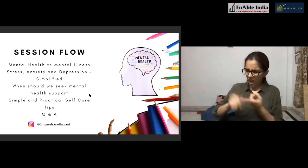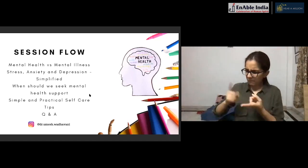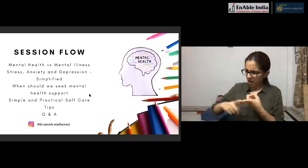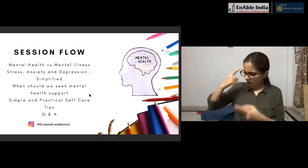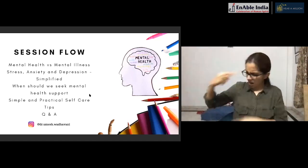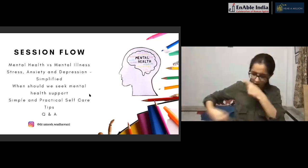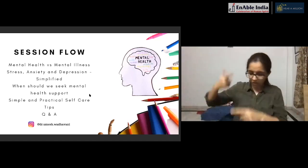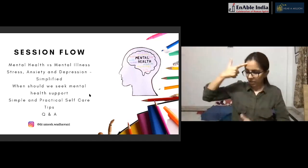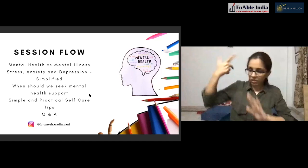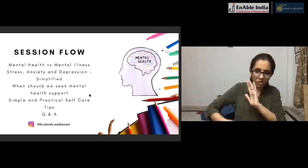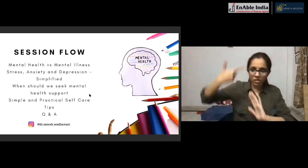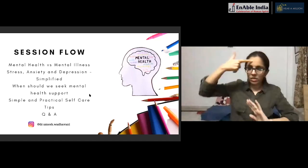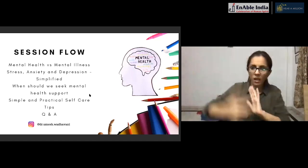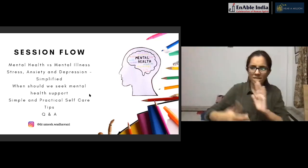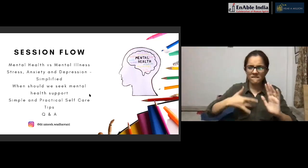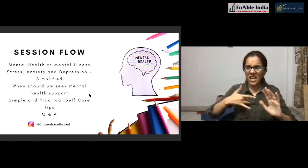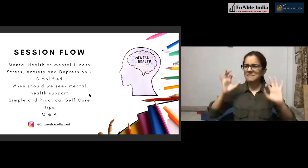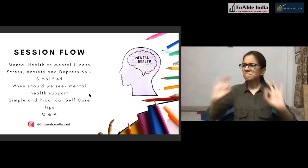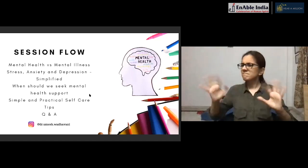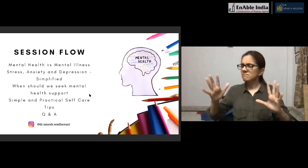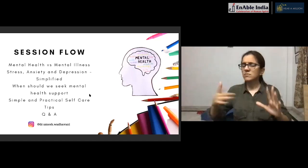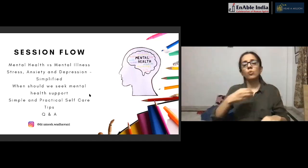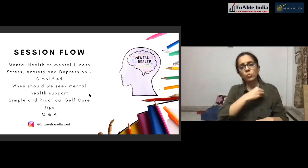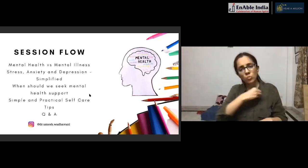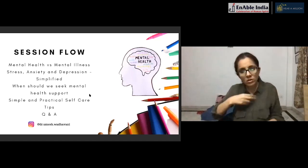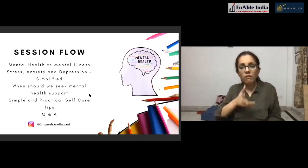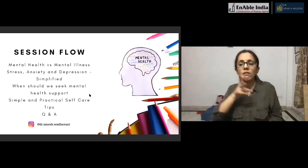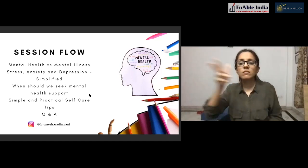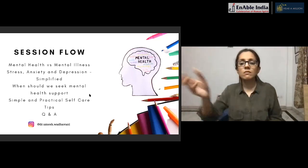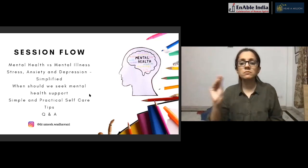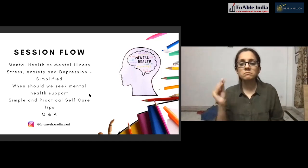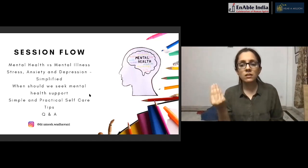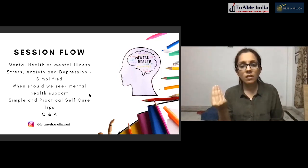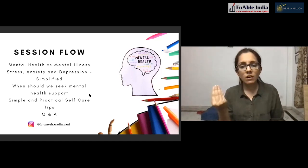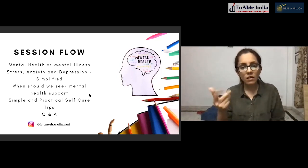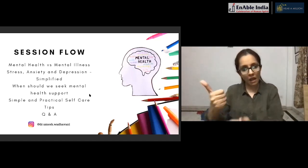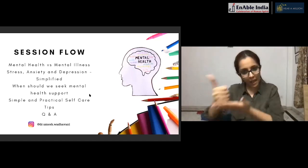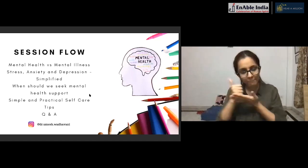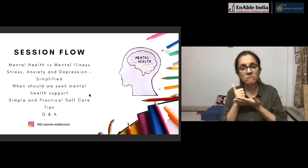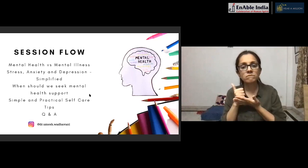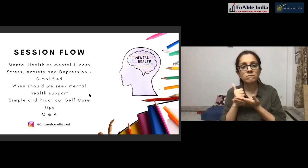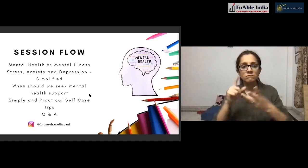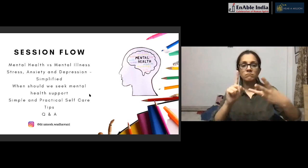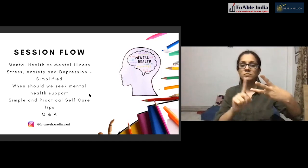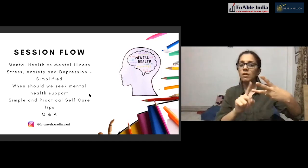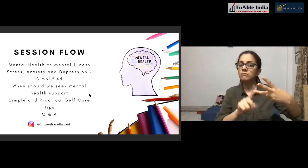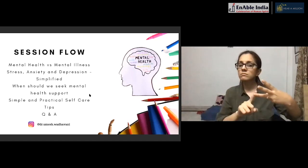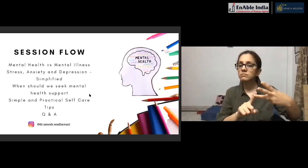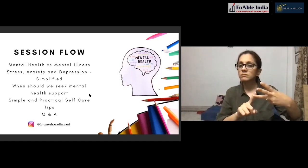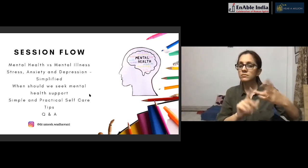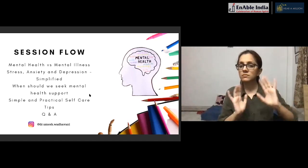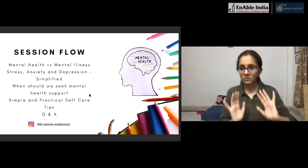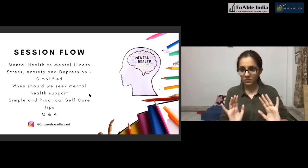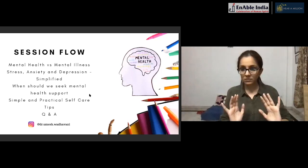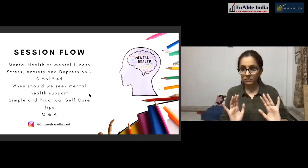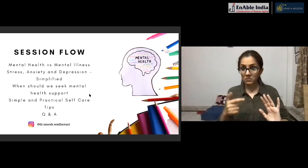days, you should seek help. Okay, that's my third point, which we already discussed. As I said,